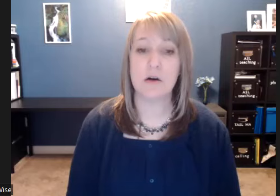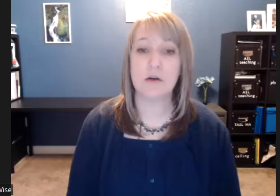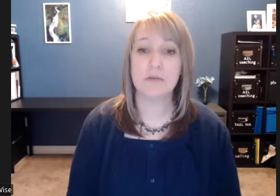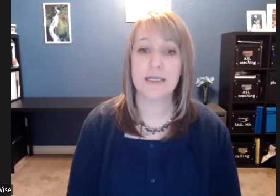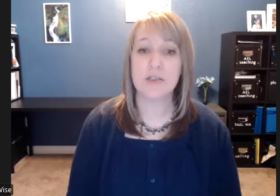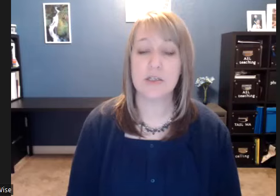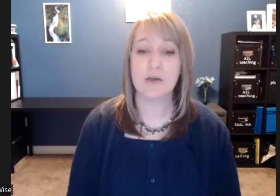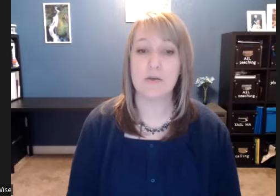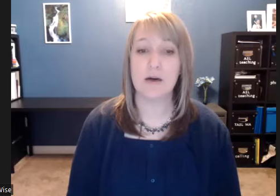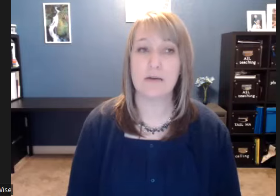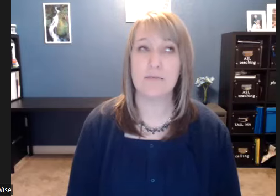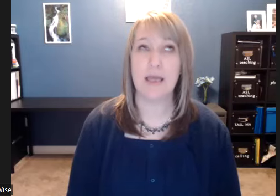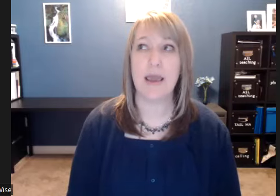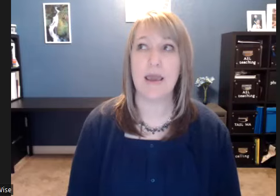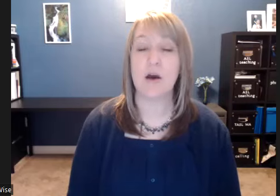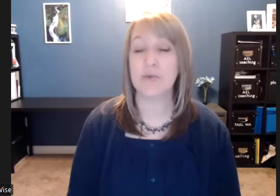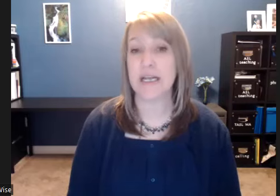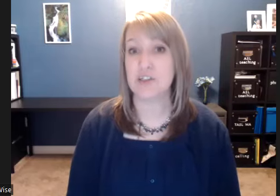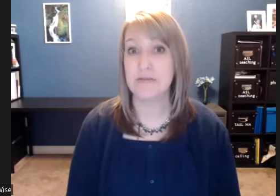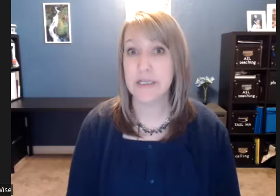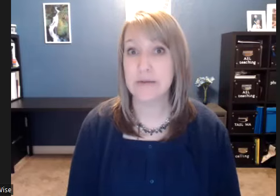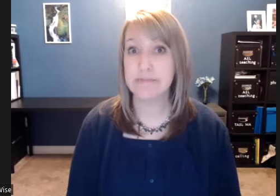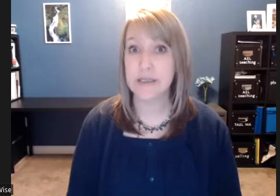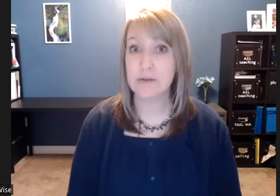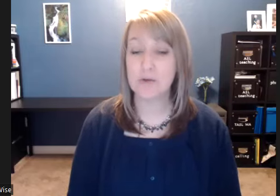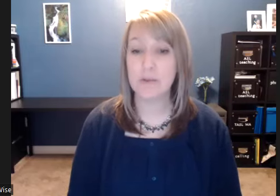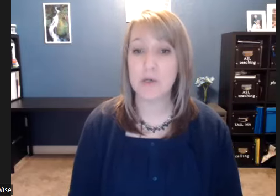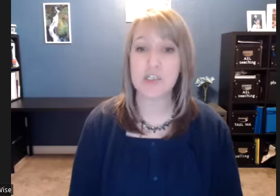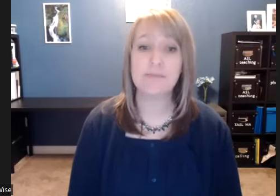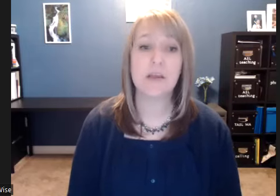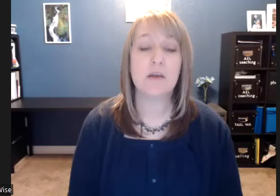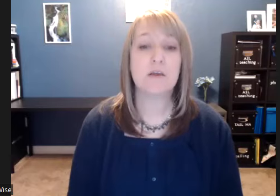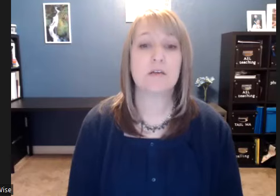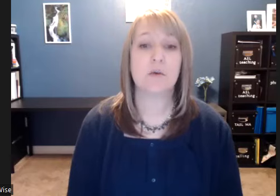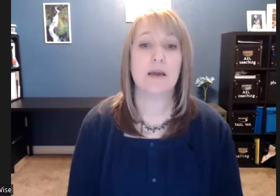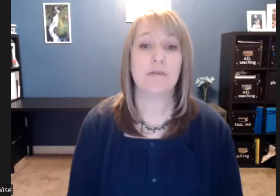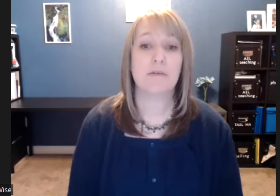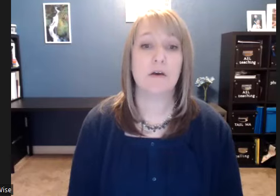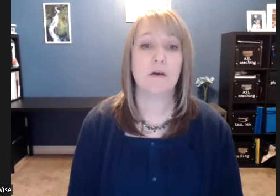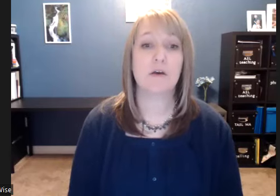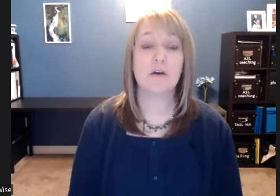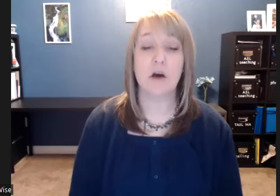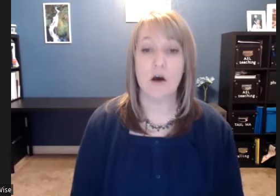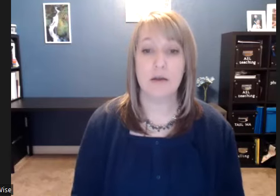are related to a comprehension video that you will be watching. So we have God.